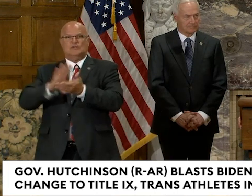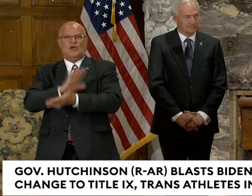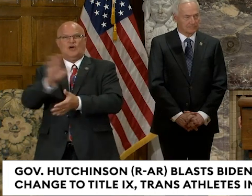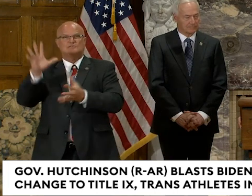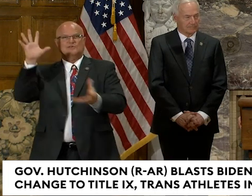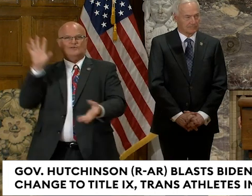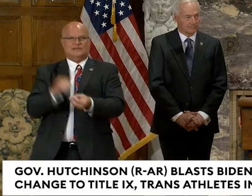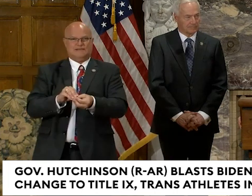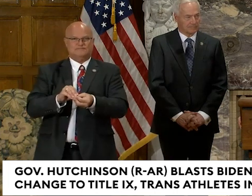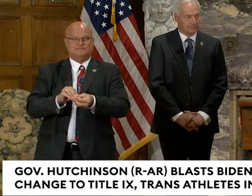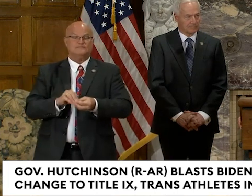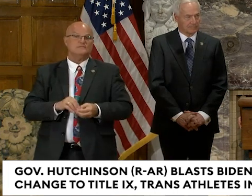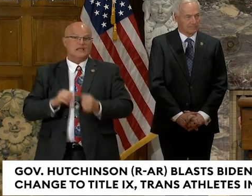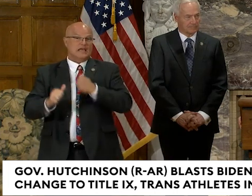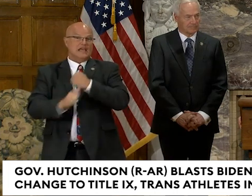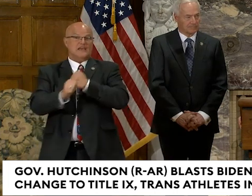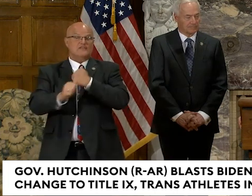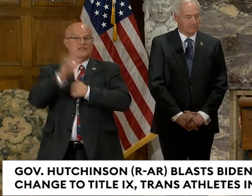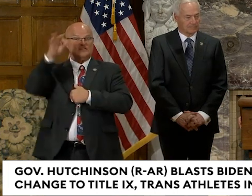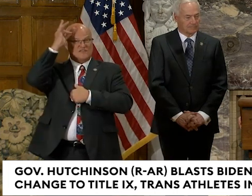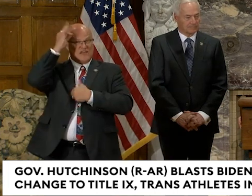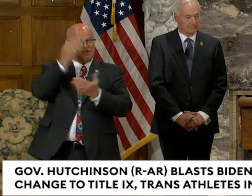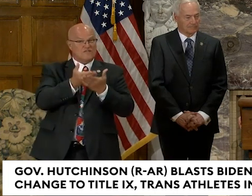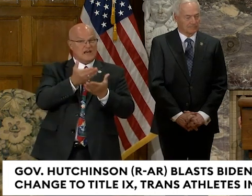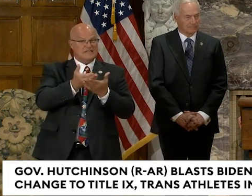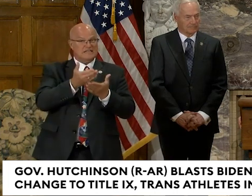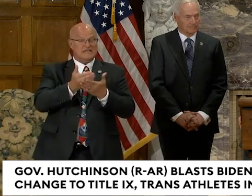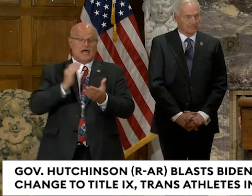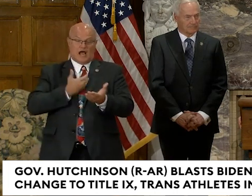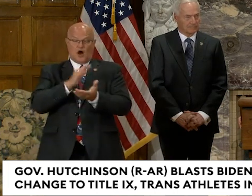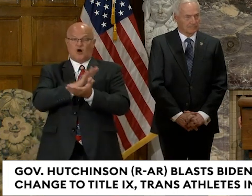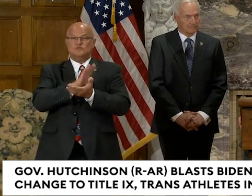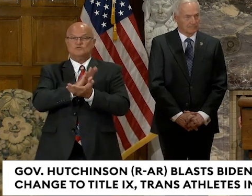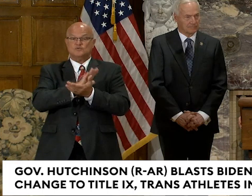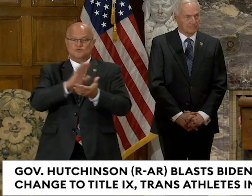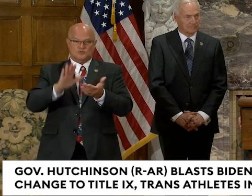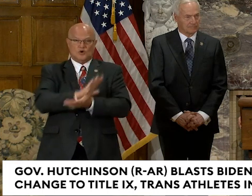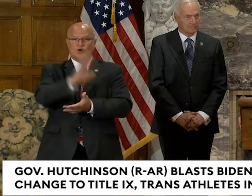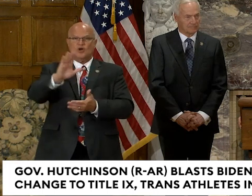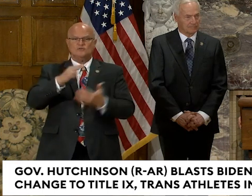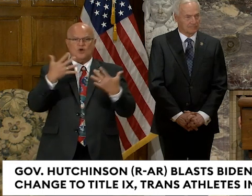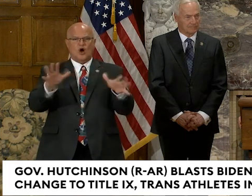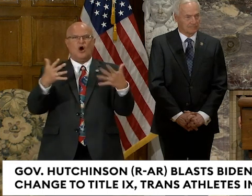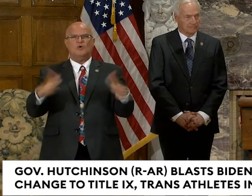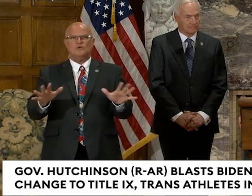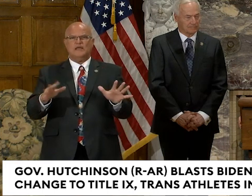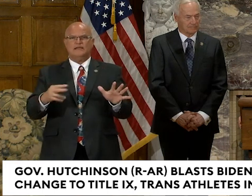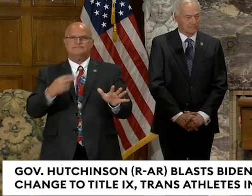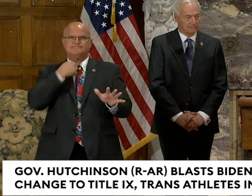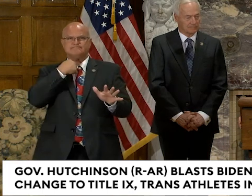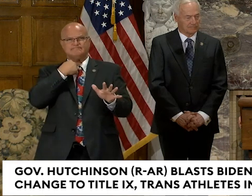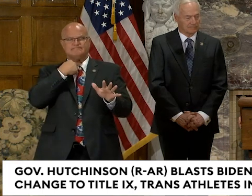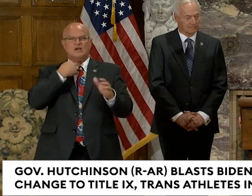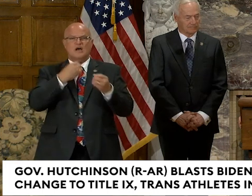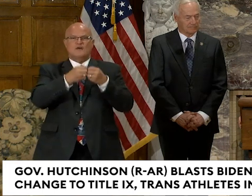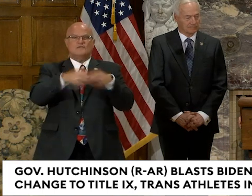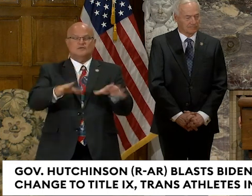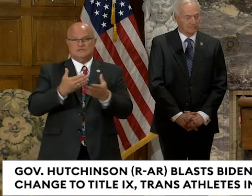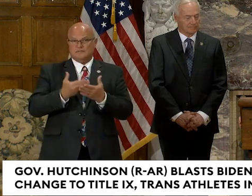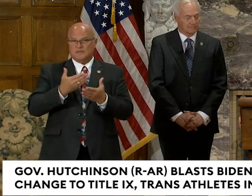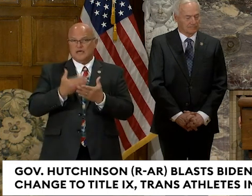colleges. It threatens federal funding. Our schools, our colleges are already in jeopardy of